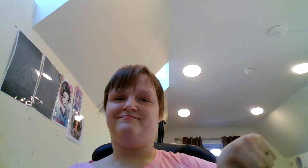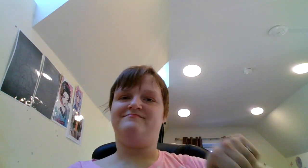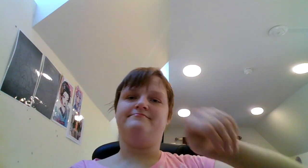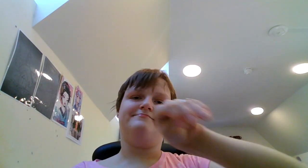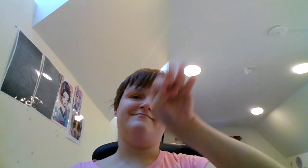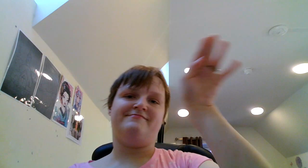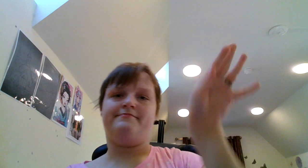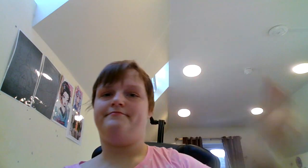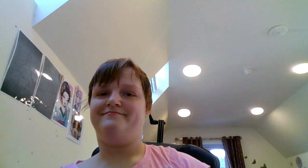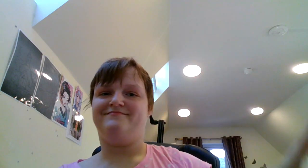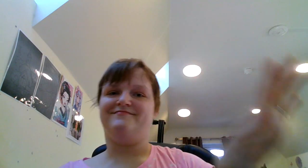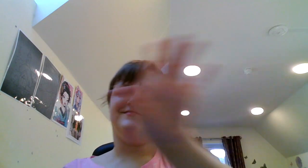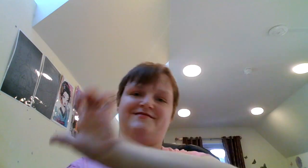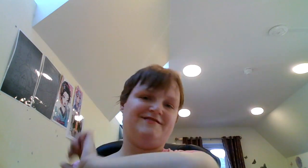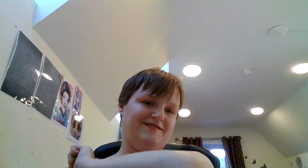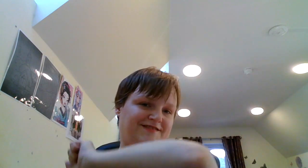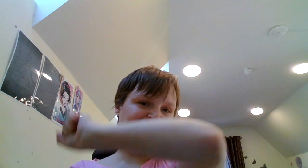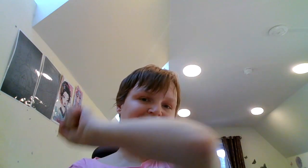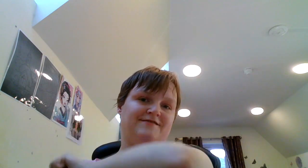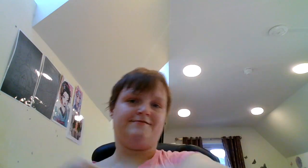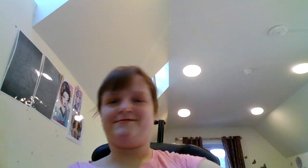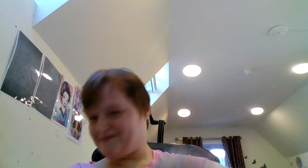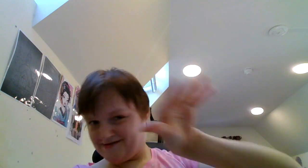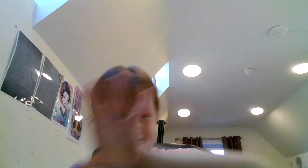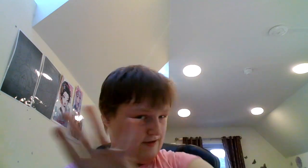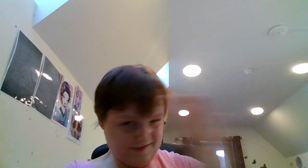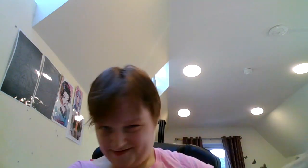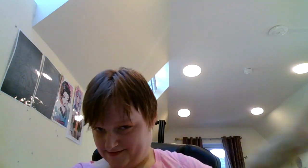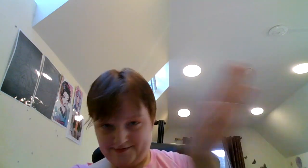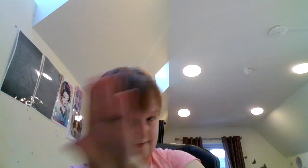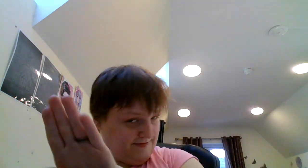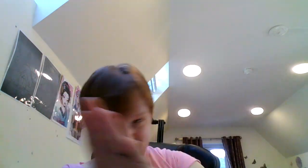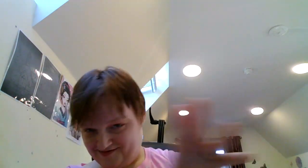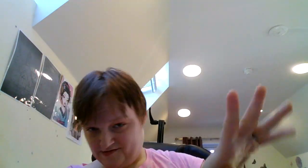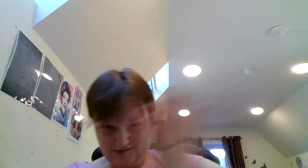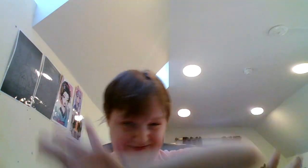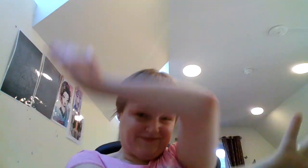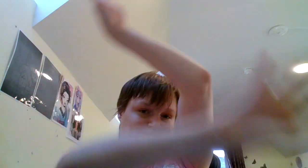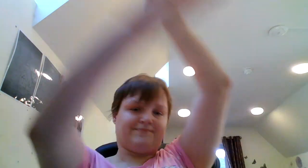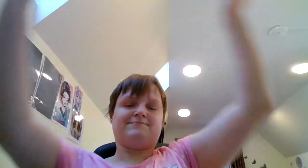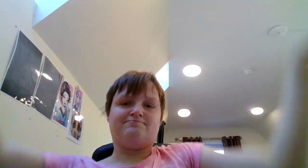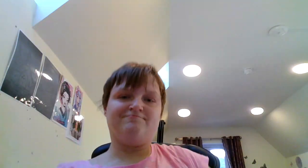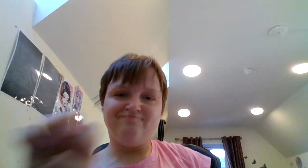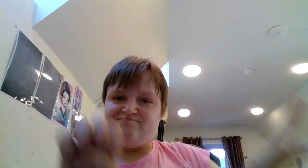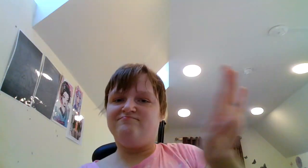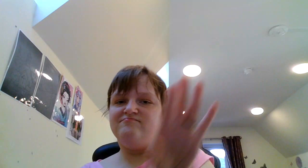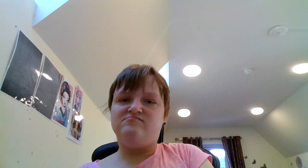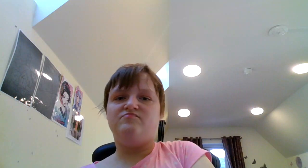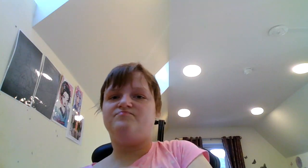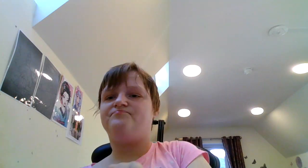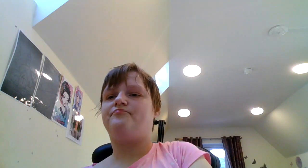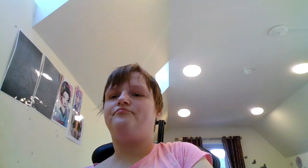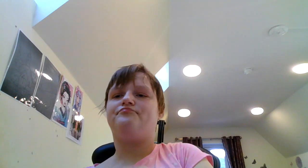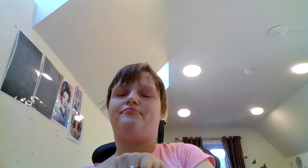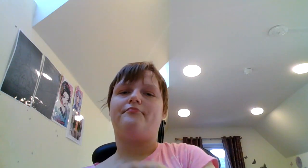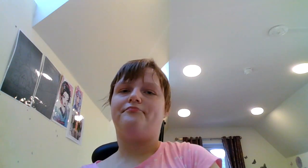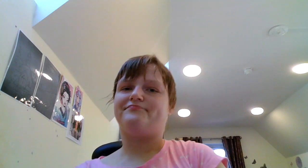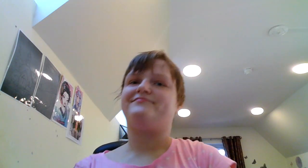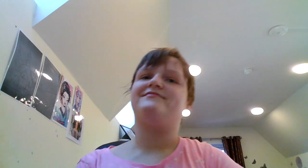said, "Insulin does not belong to me, it belongs to the world." He wanted everyone who needed it